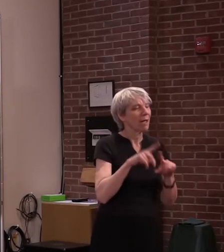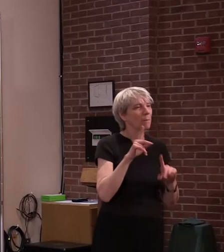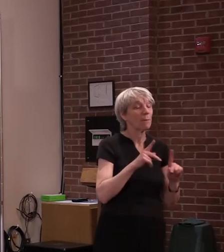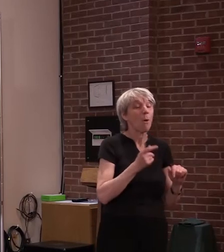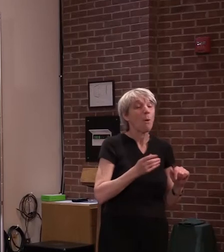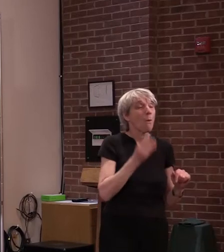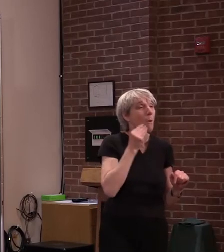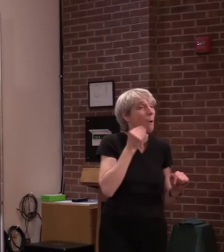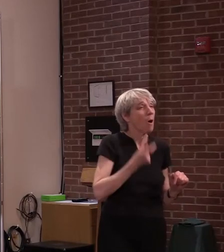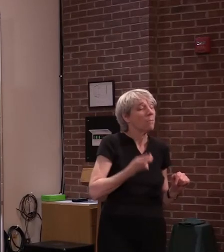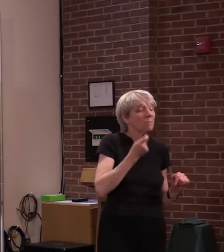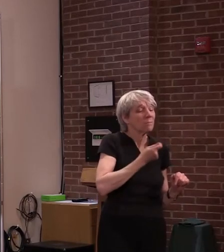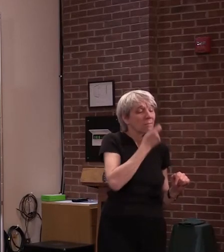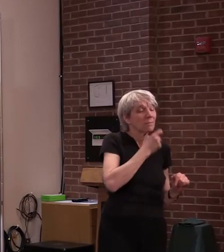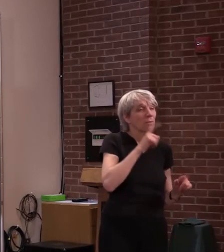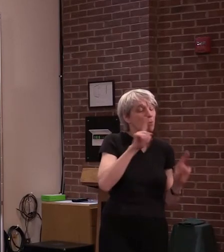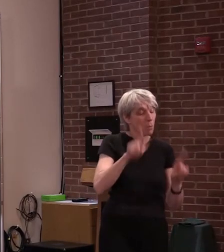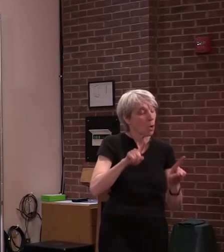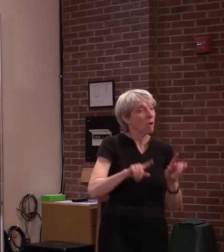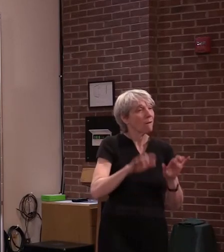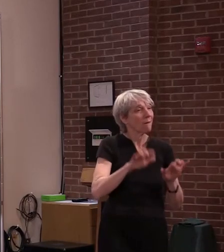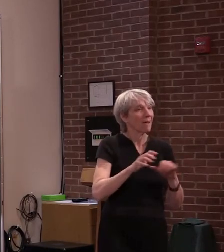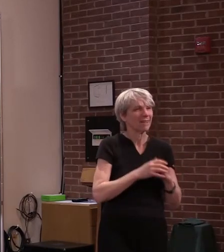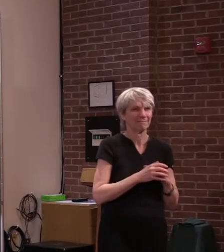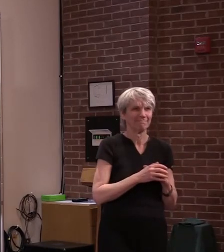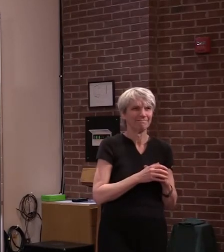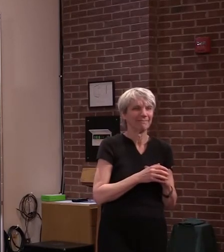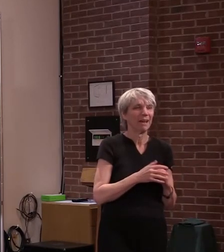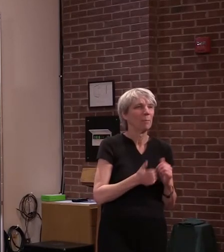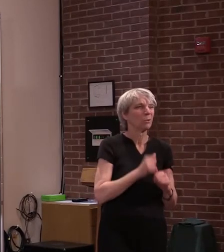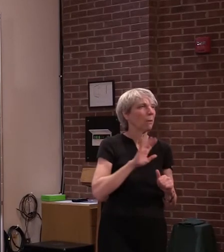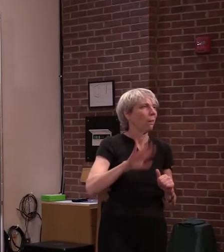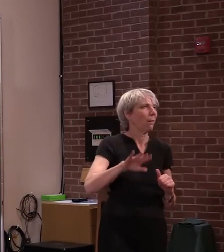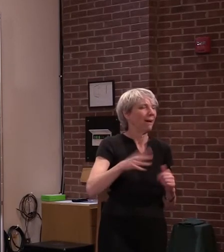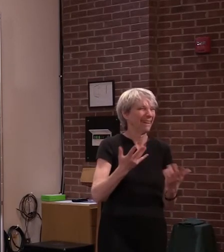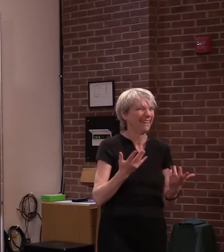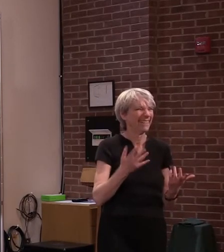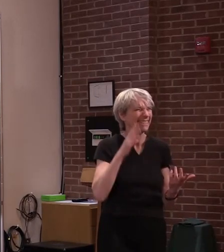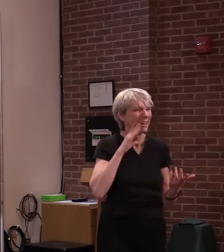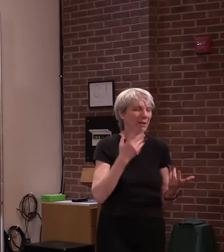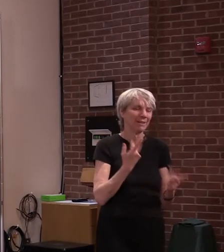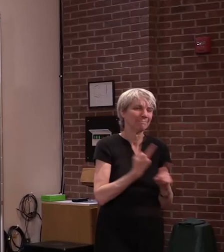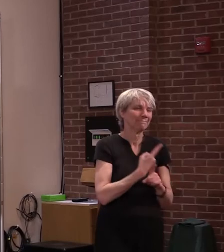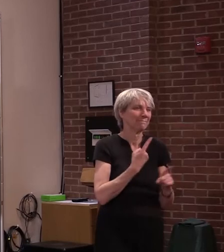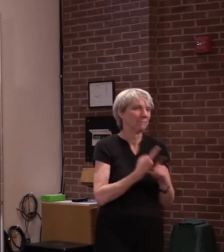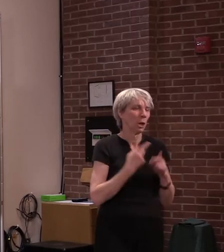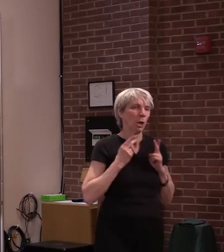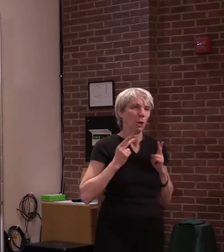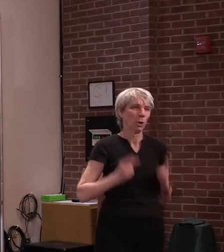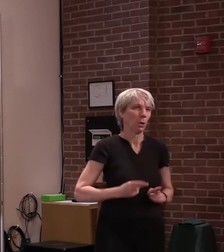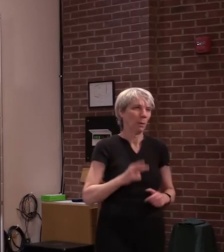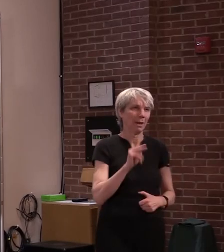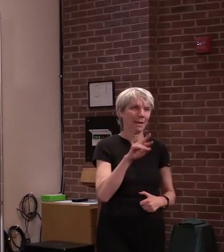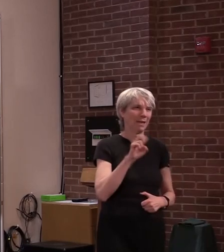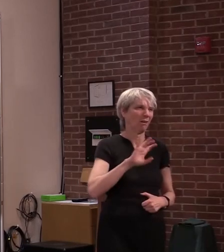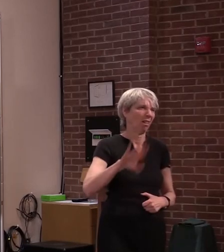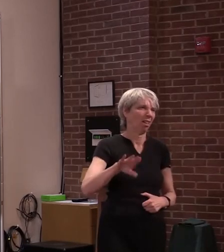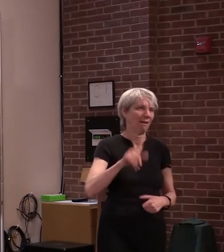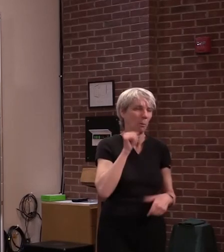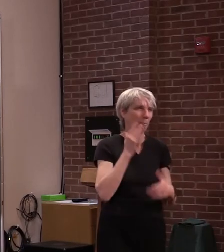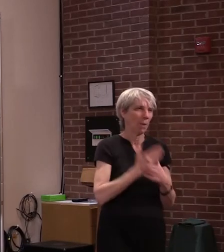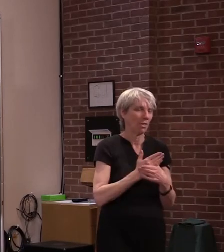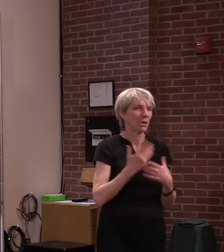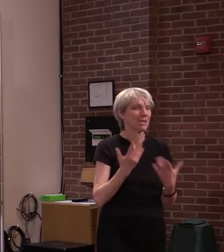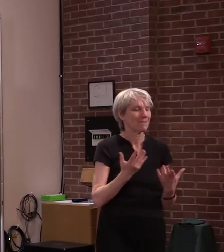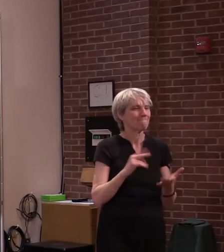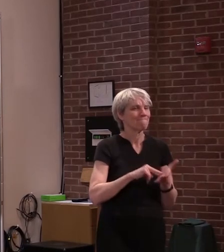self-reporting, is that going to be as reliable as far as total case counts is concerned, you know, with the rapid antigen test? Should we be looking